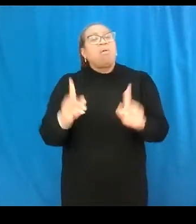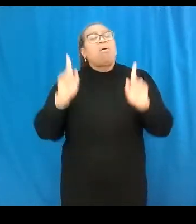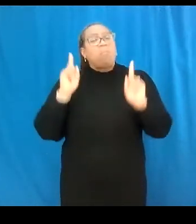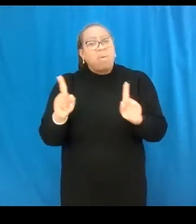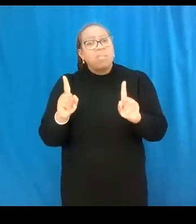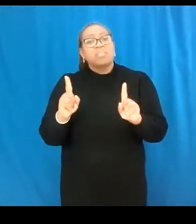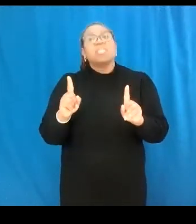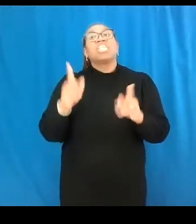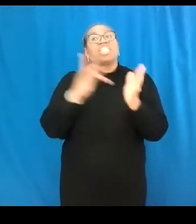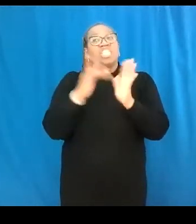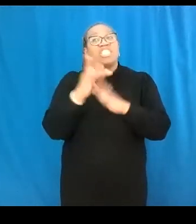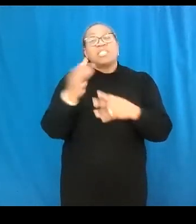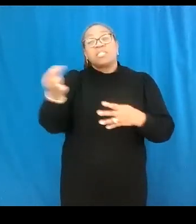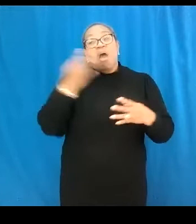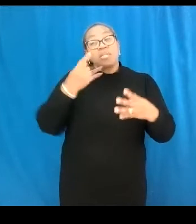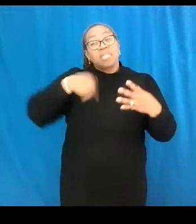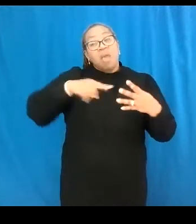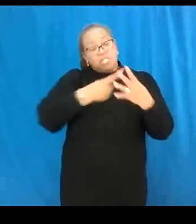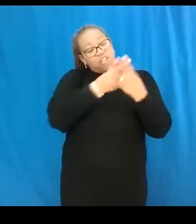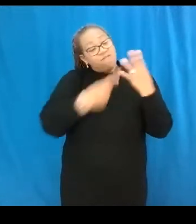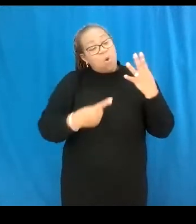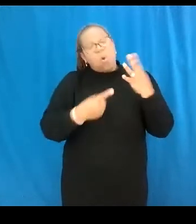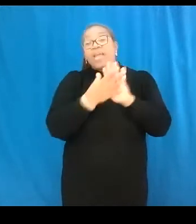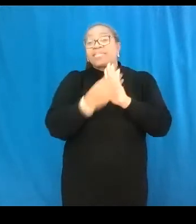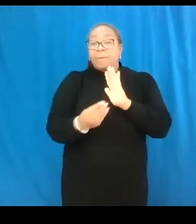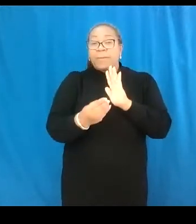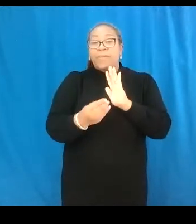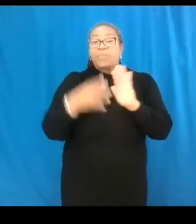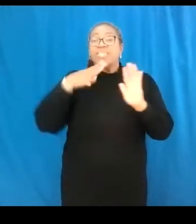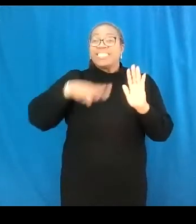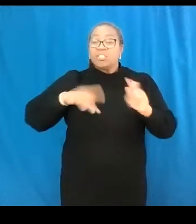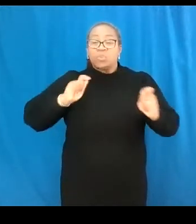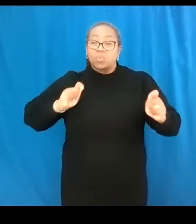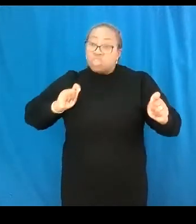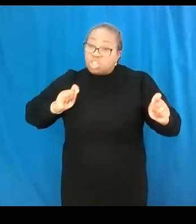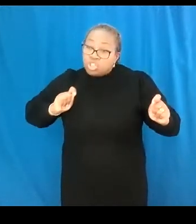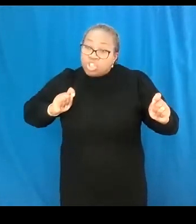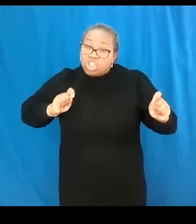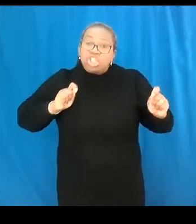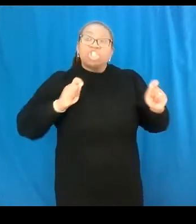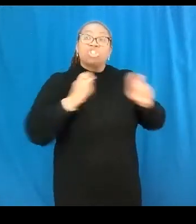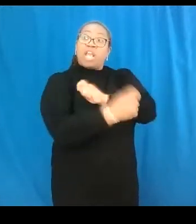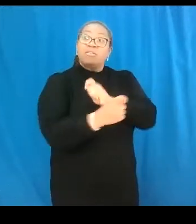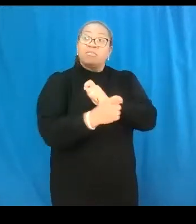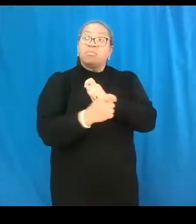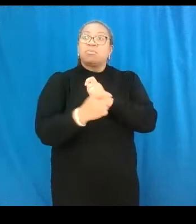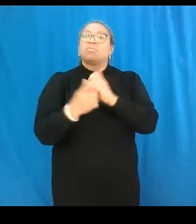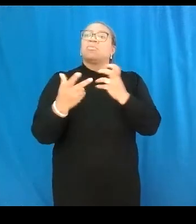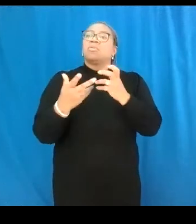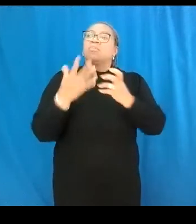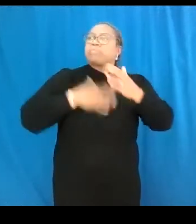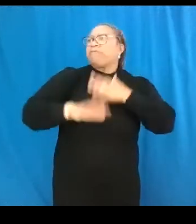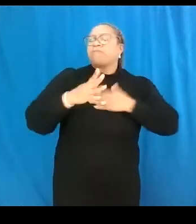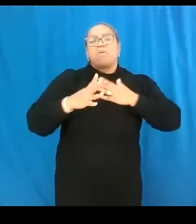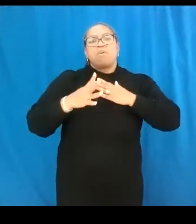these 4 illustrations. He is calling us to change the dynamic of the interaction. To take